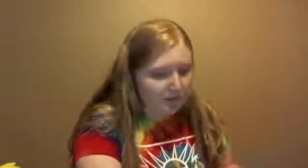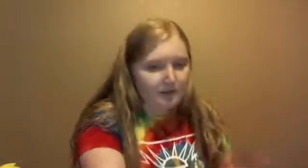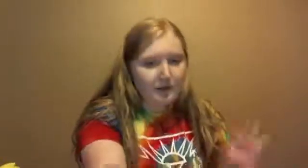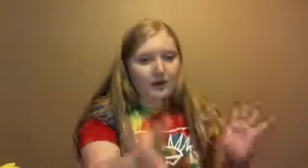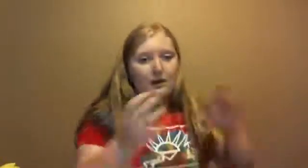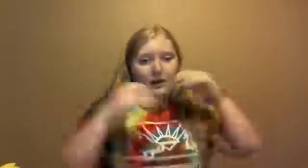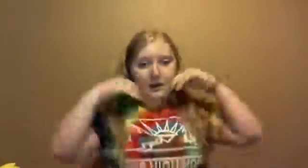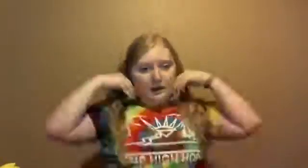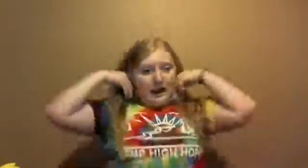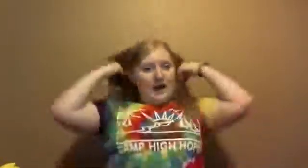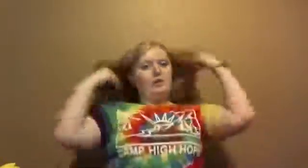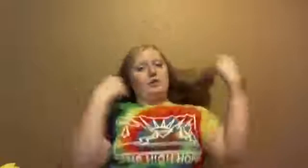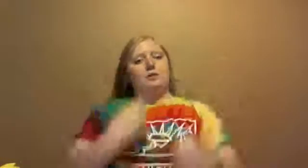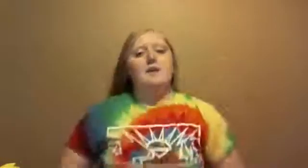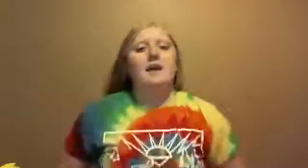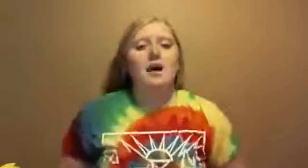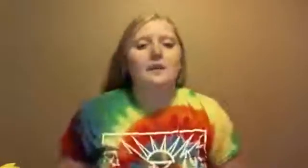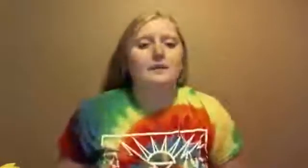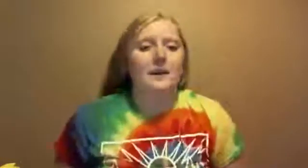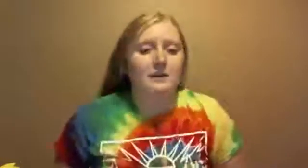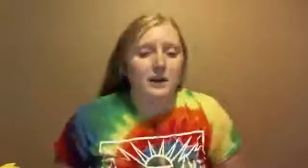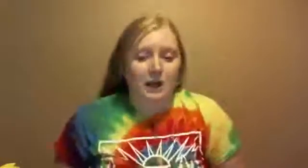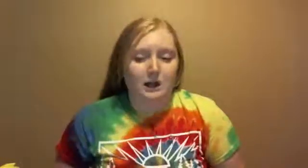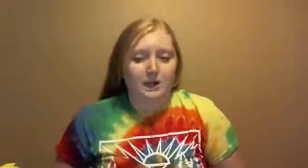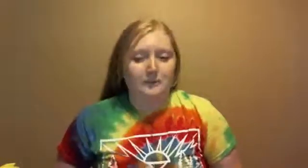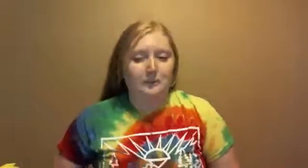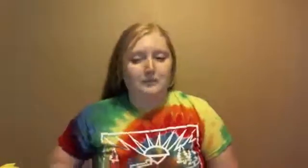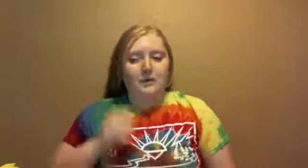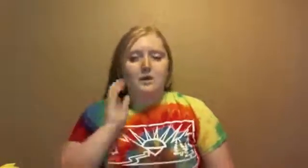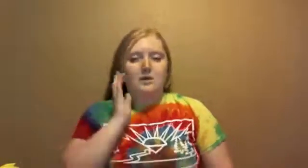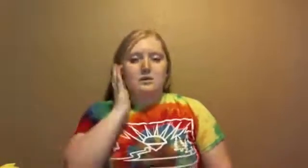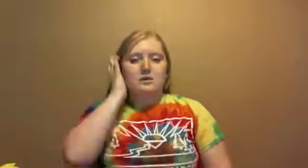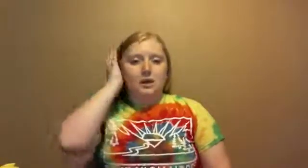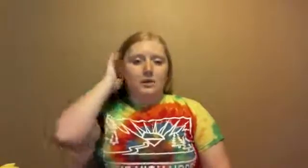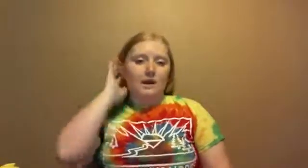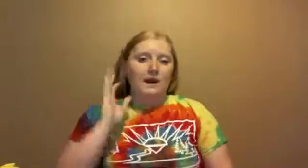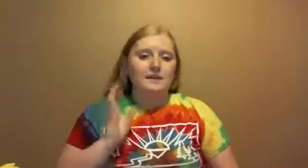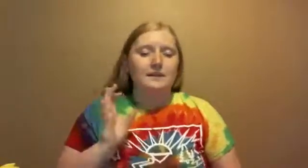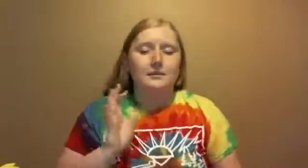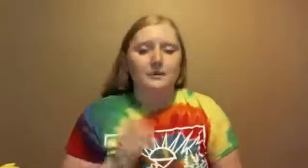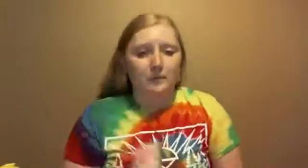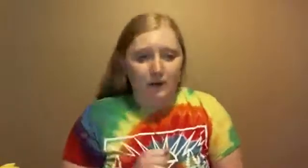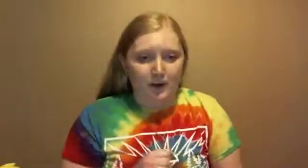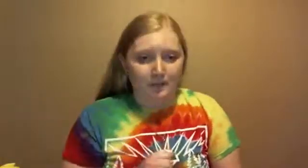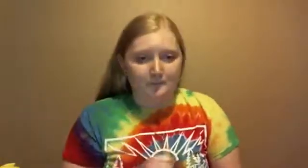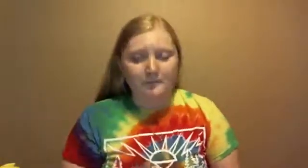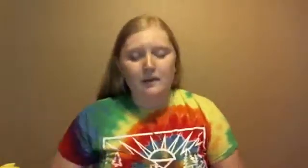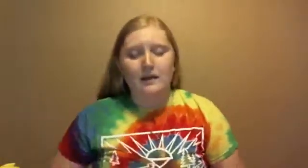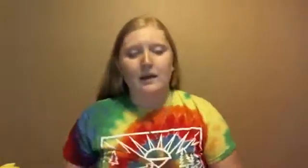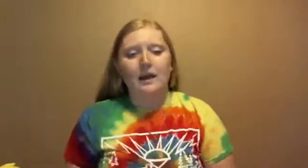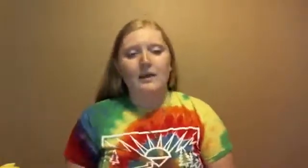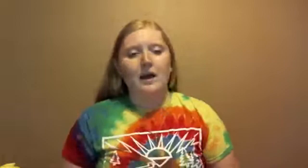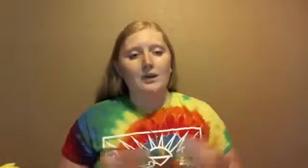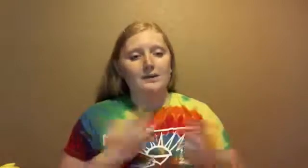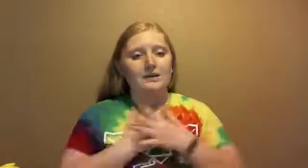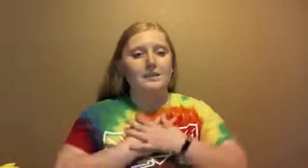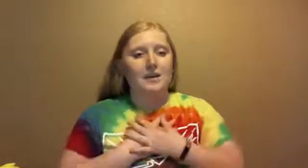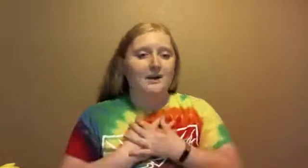to learn how to say our favorite color. So like I said before, if I was to say my